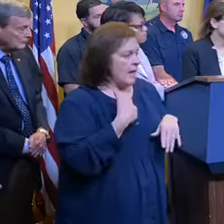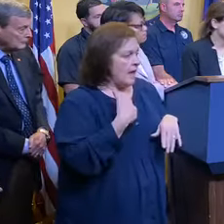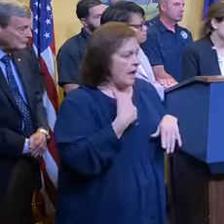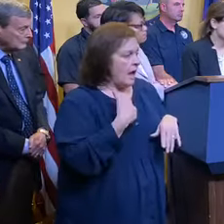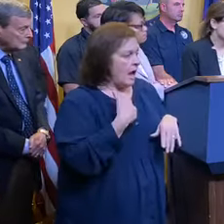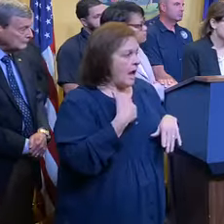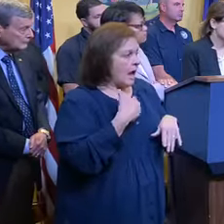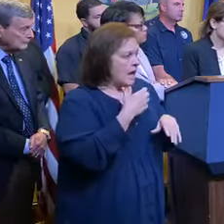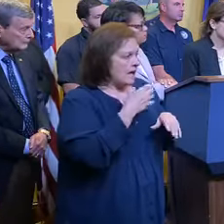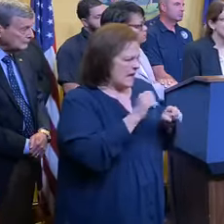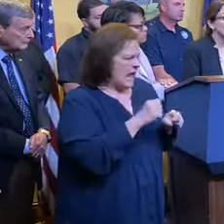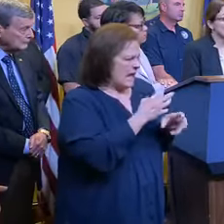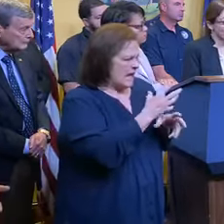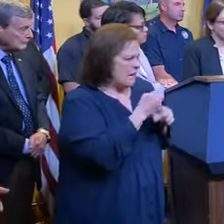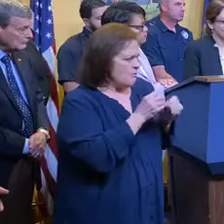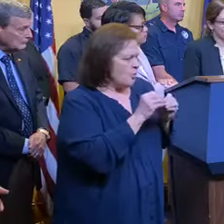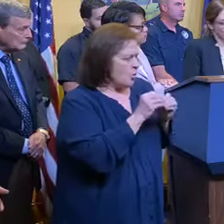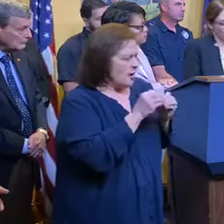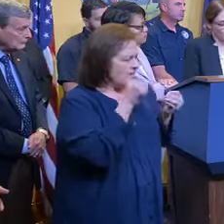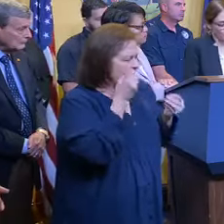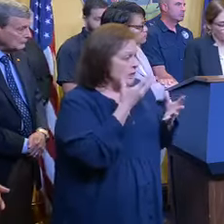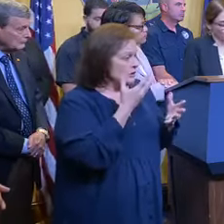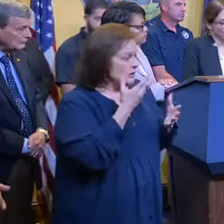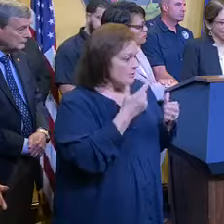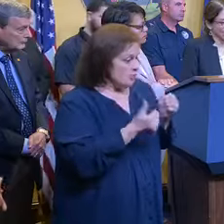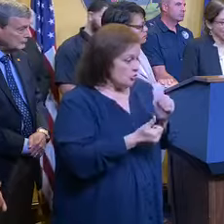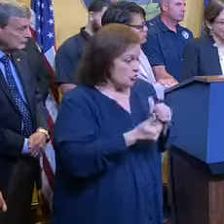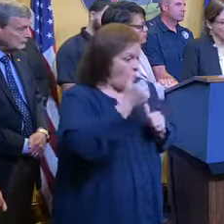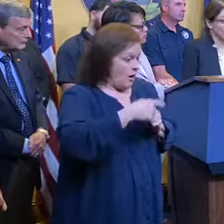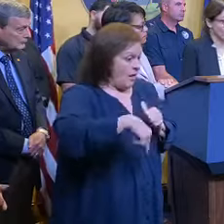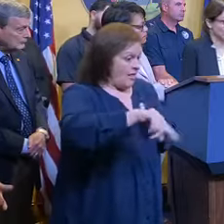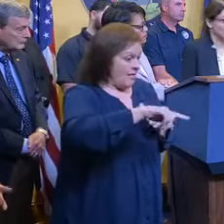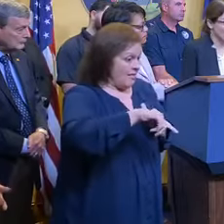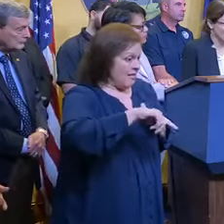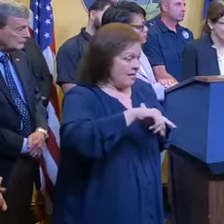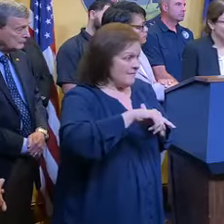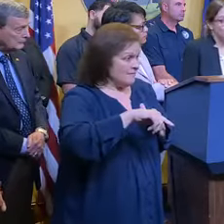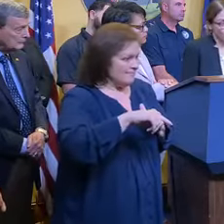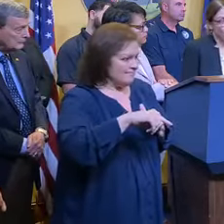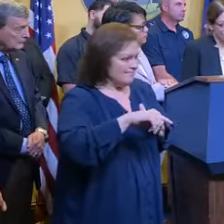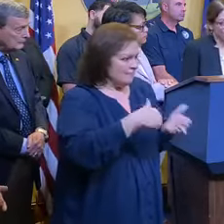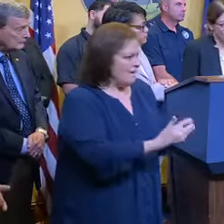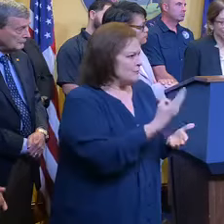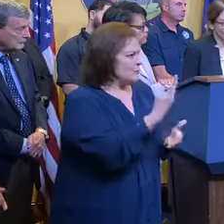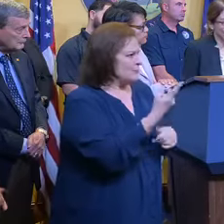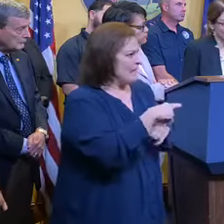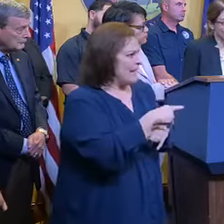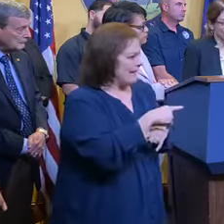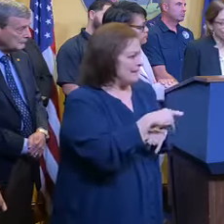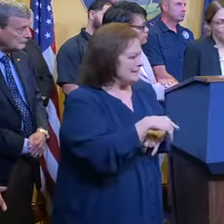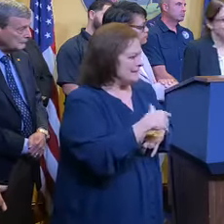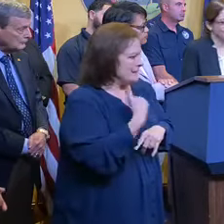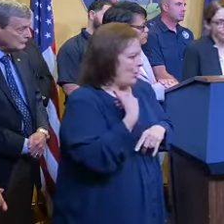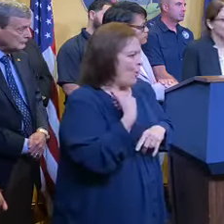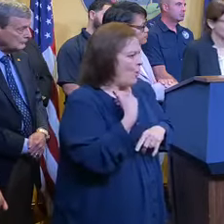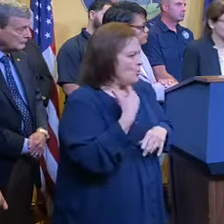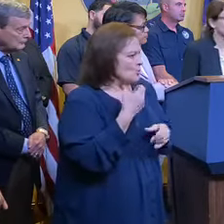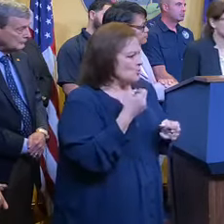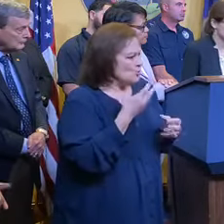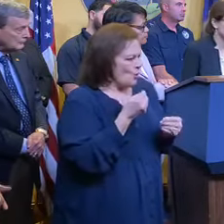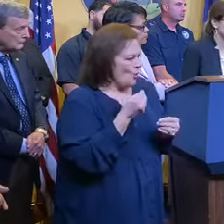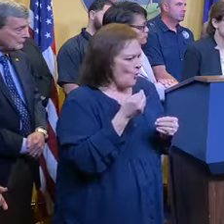I can get that information for you. The majority, because the majority have come in the last 2 days, those are still presumptive positive. As you